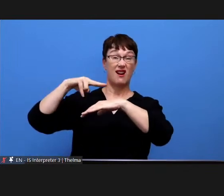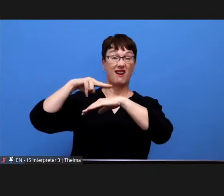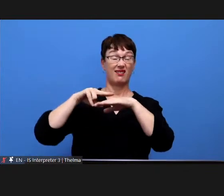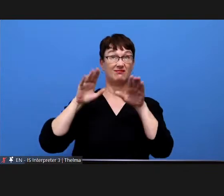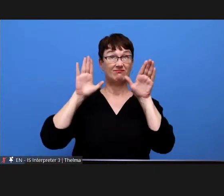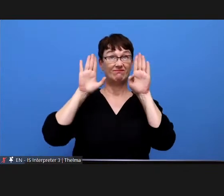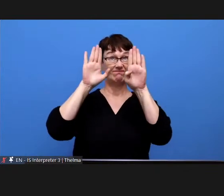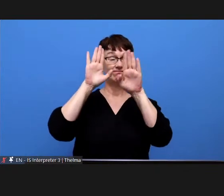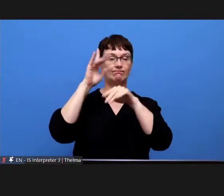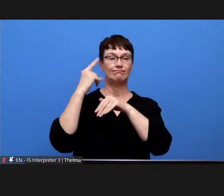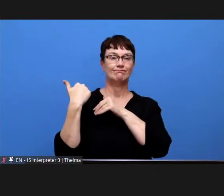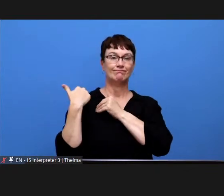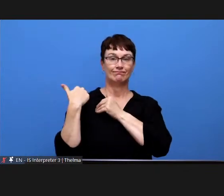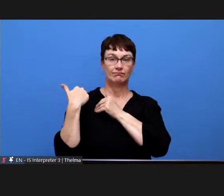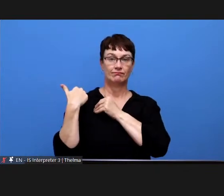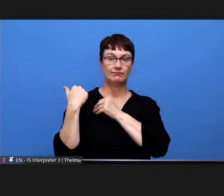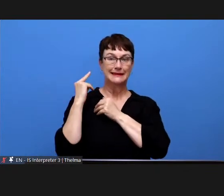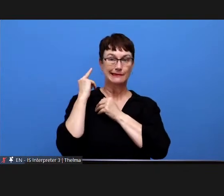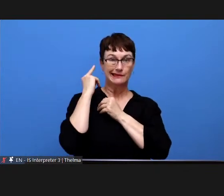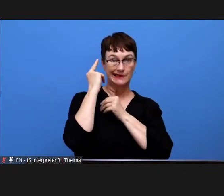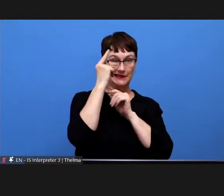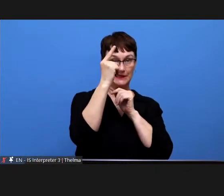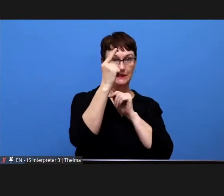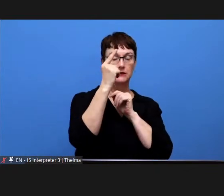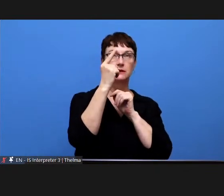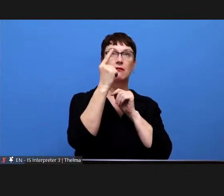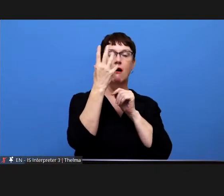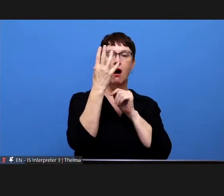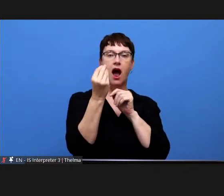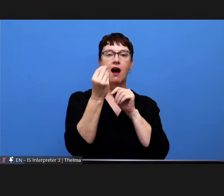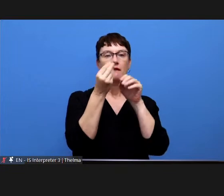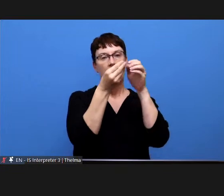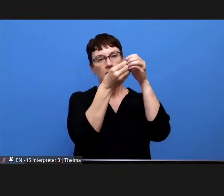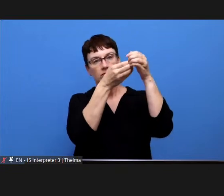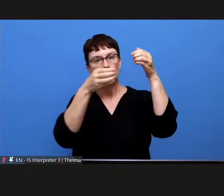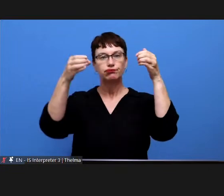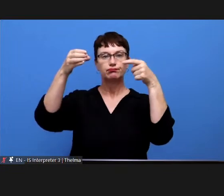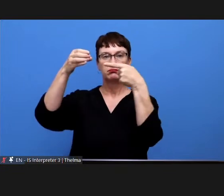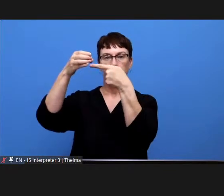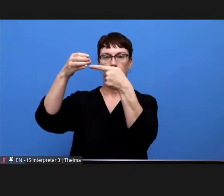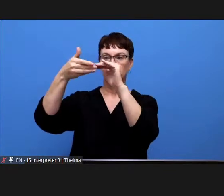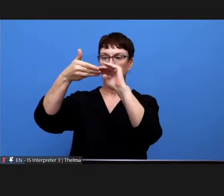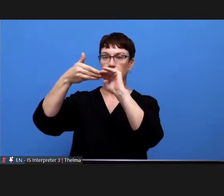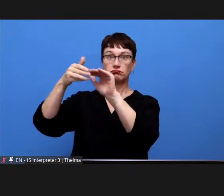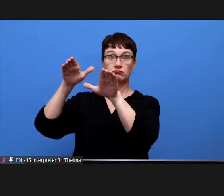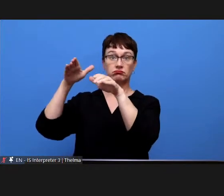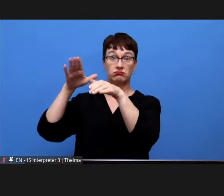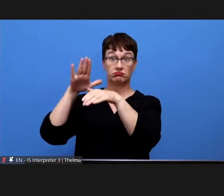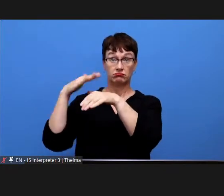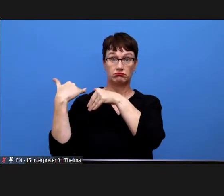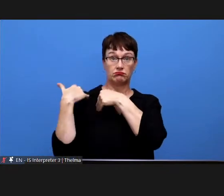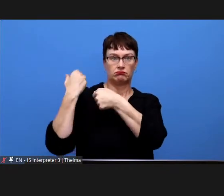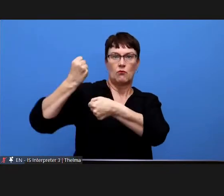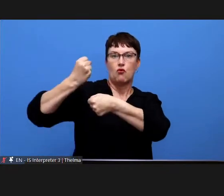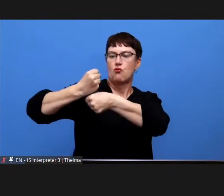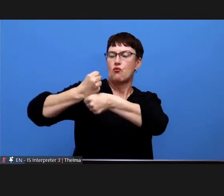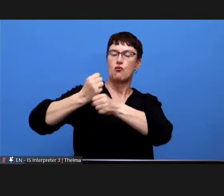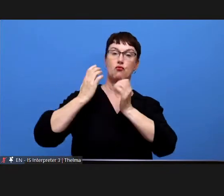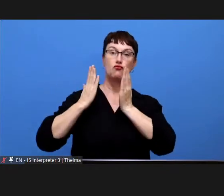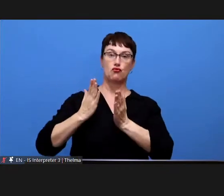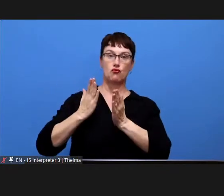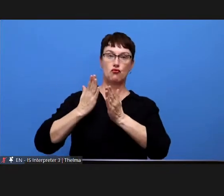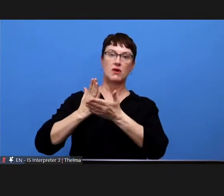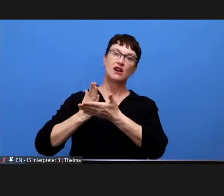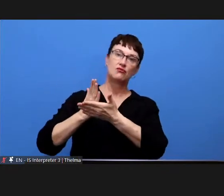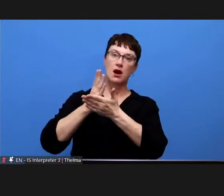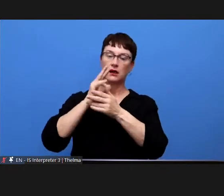government's capacity or ability to fulfill their own obligation, either nationally,